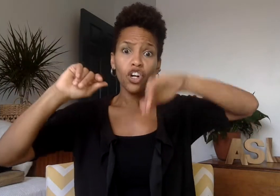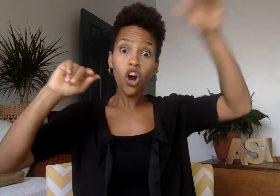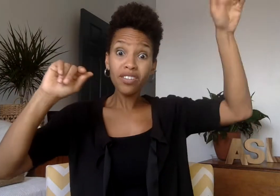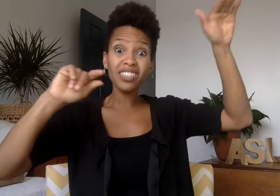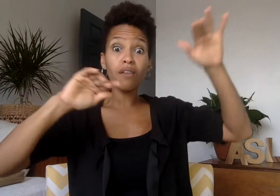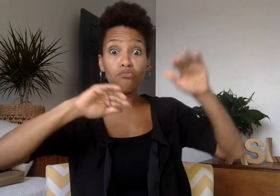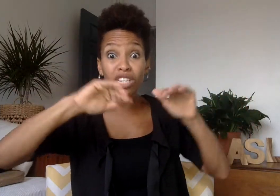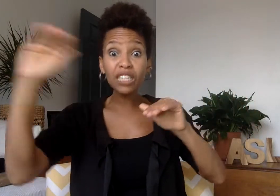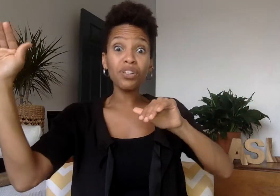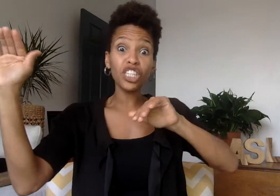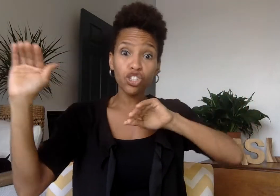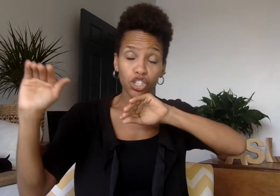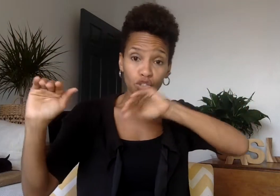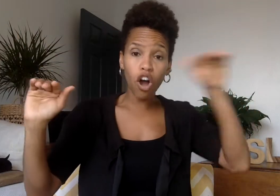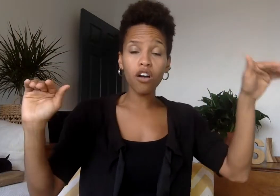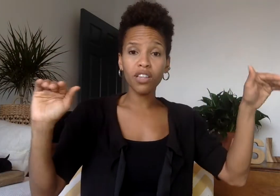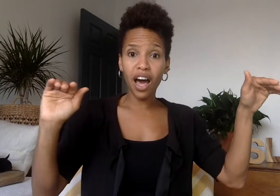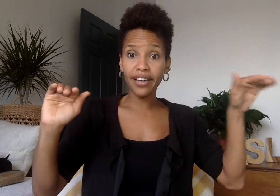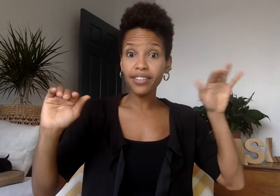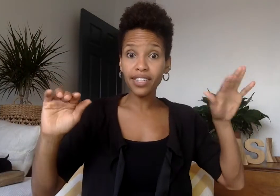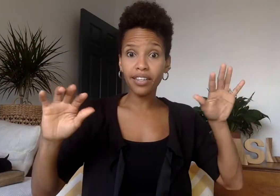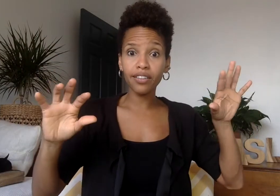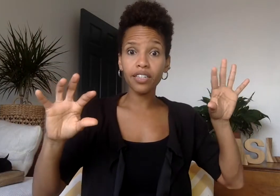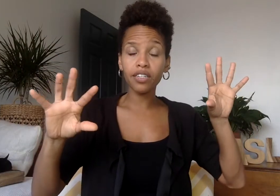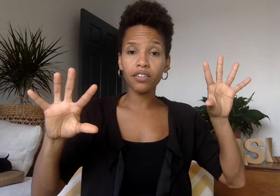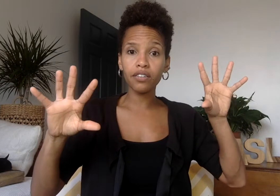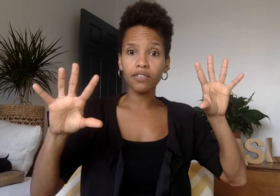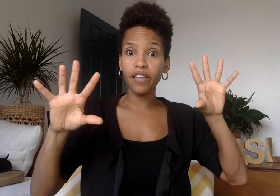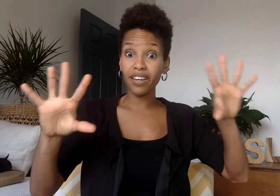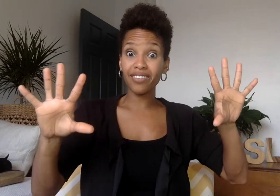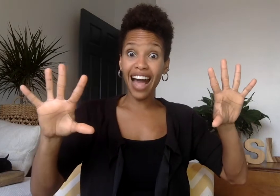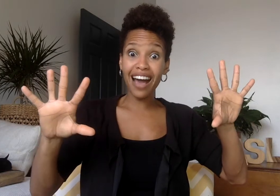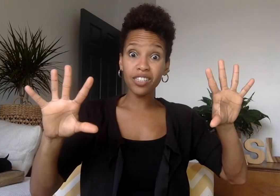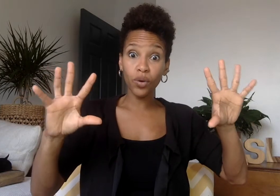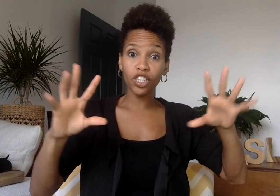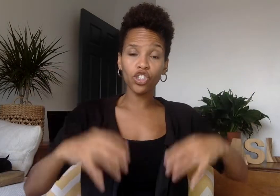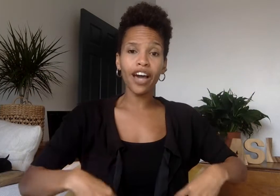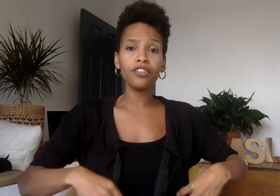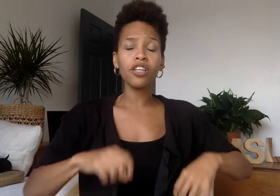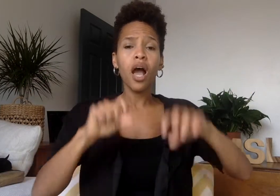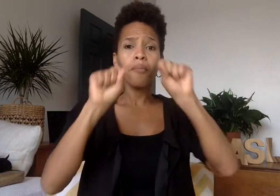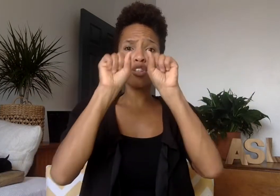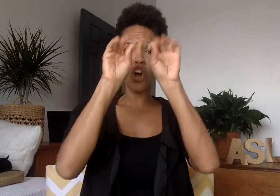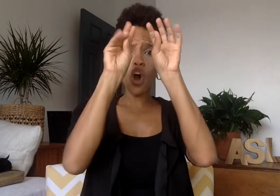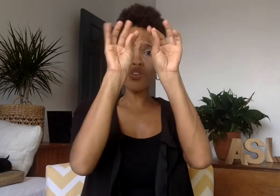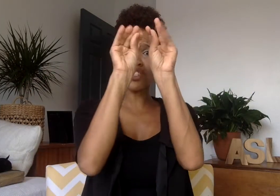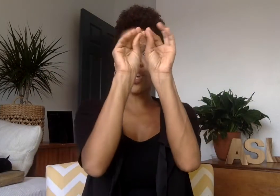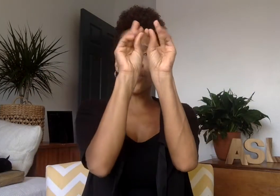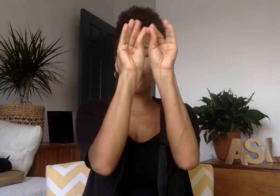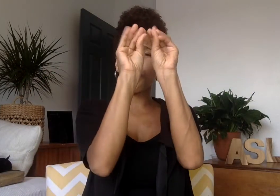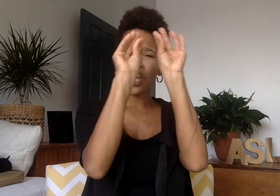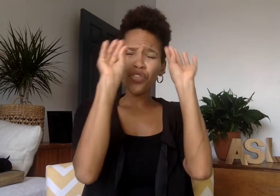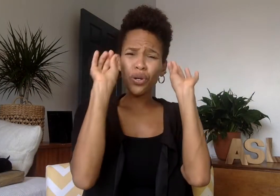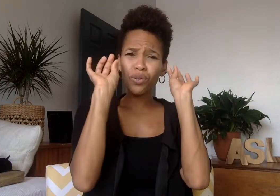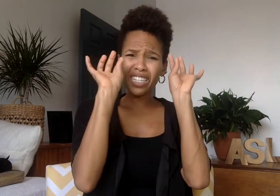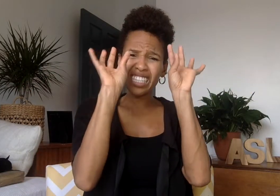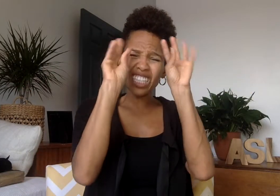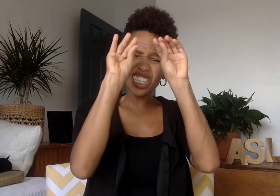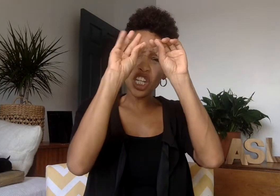are some really, really strong lines in the glass when it shatters. But there's also those loads